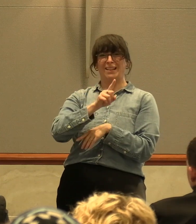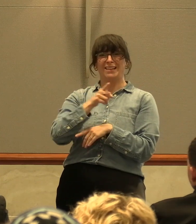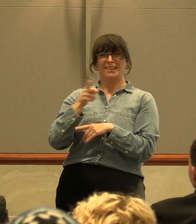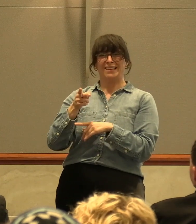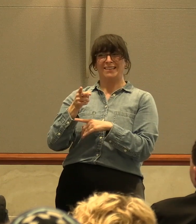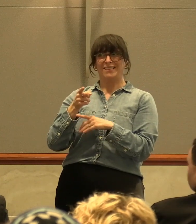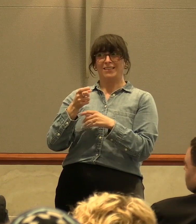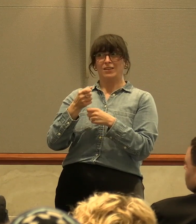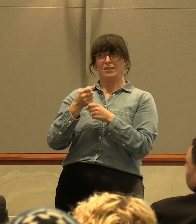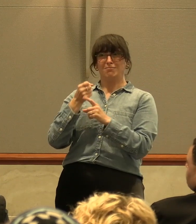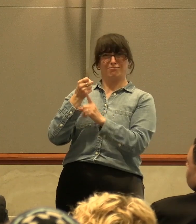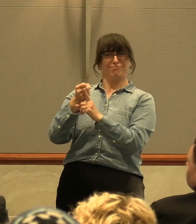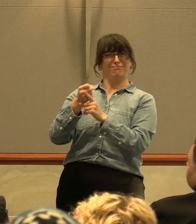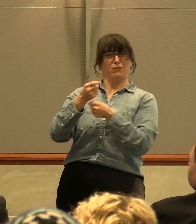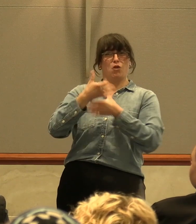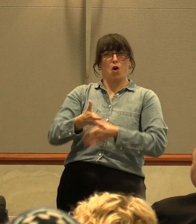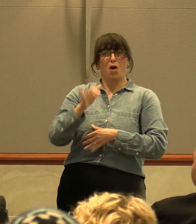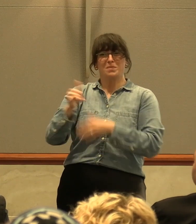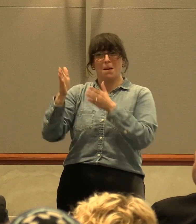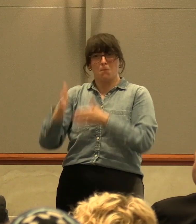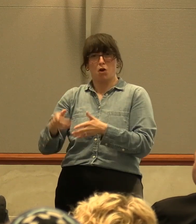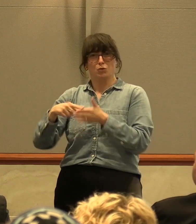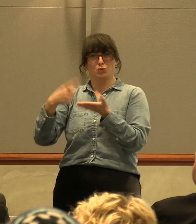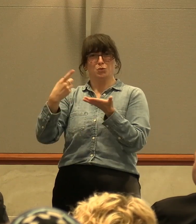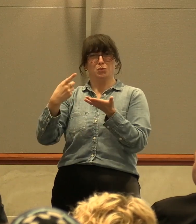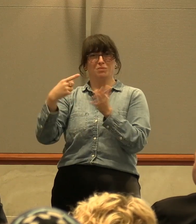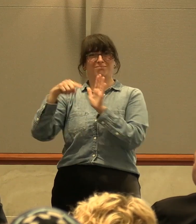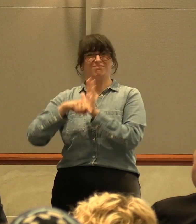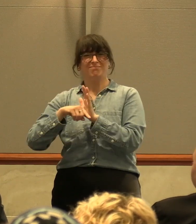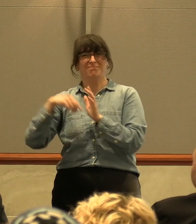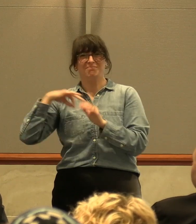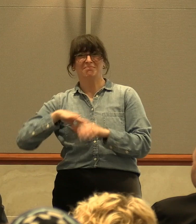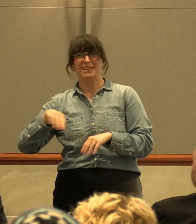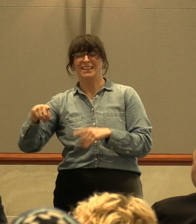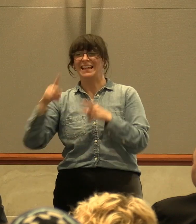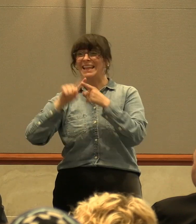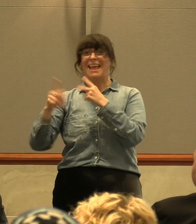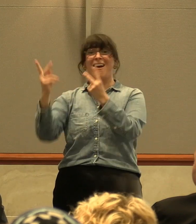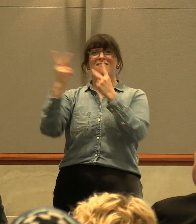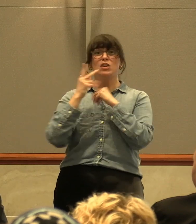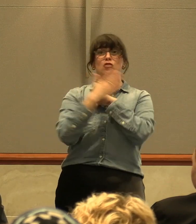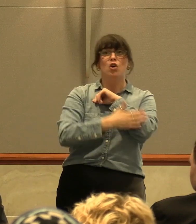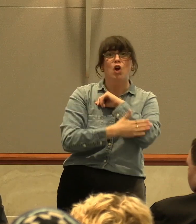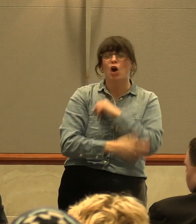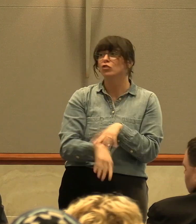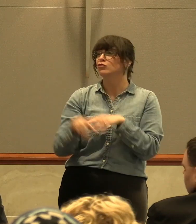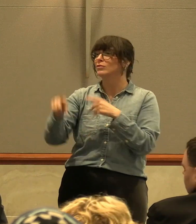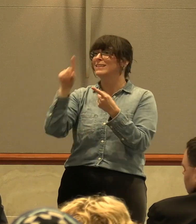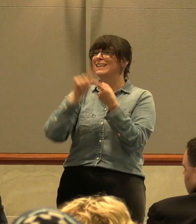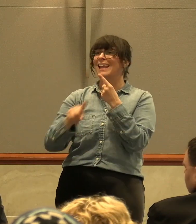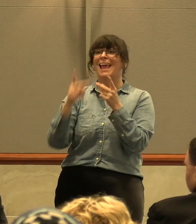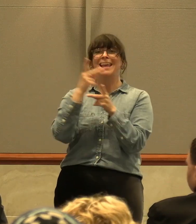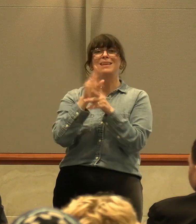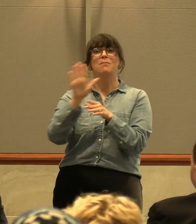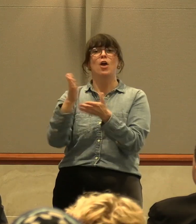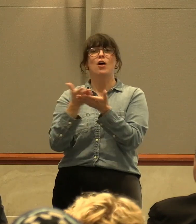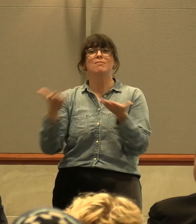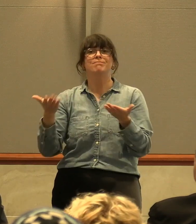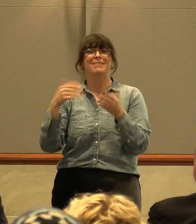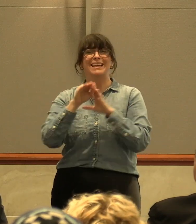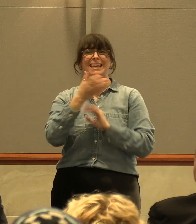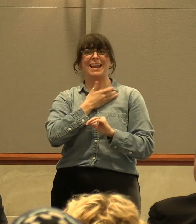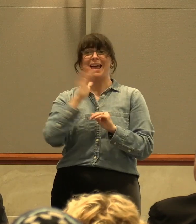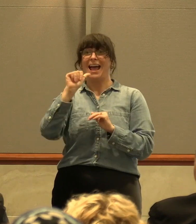cause that person to pay a price. They can't visit our country, and they can't keep their assets in our